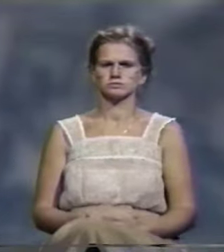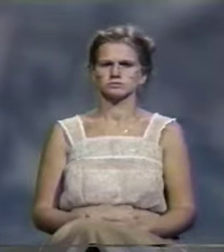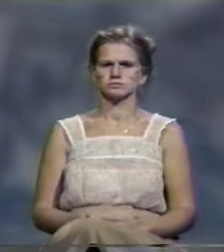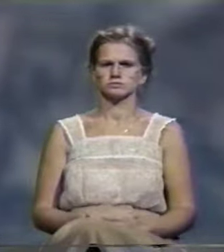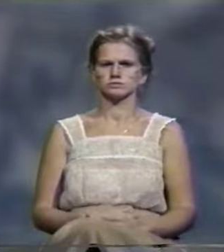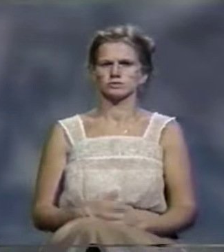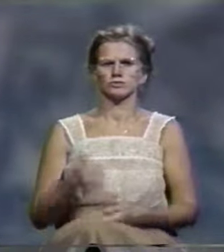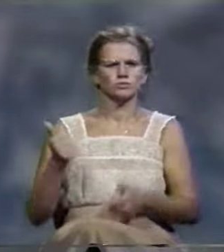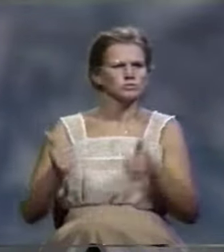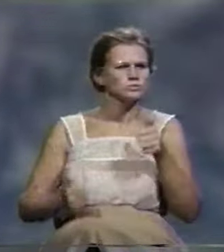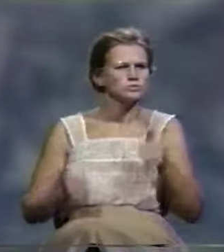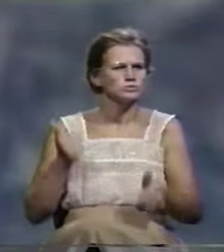Which?